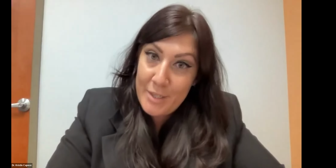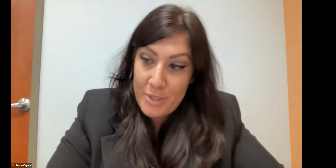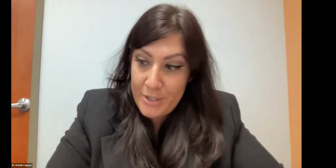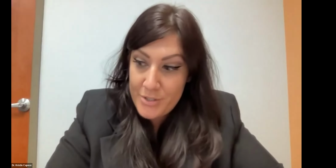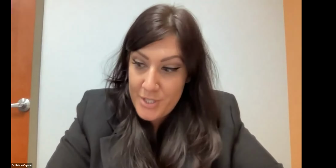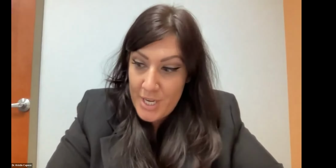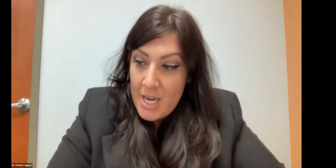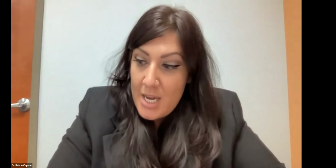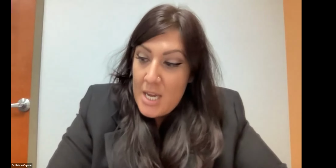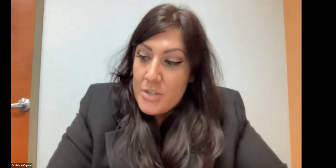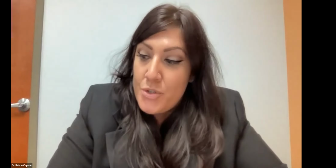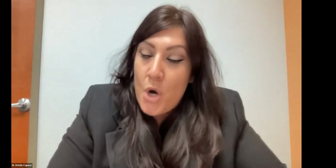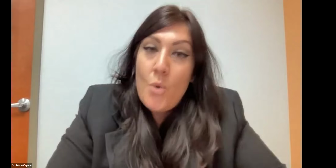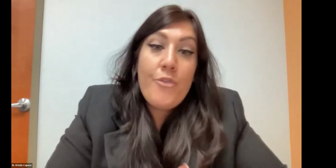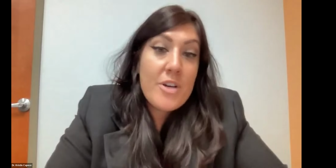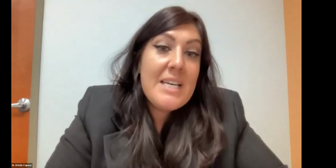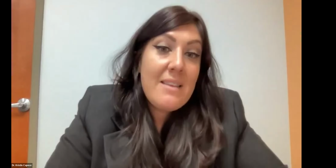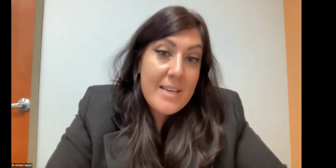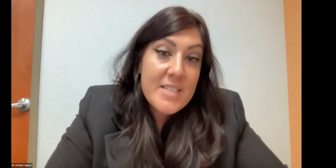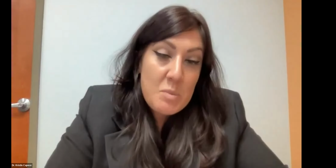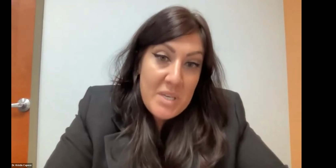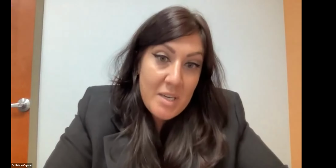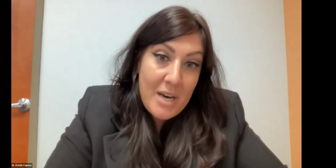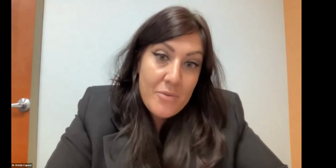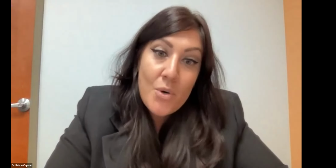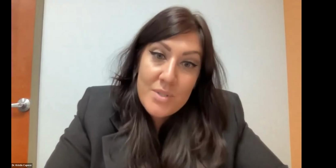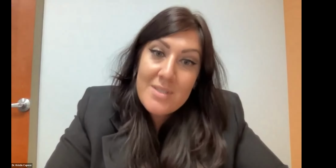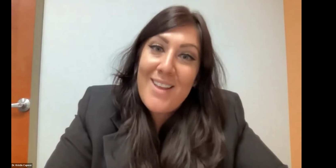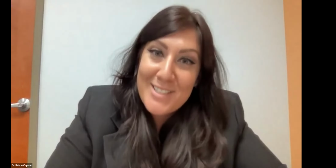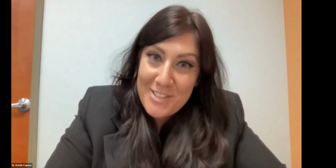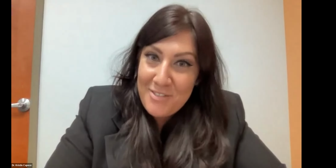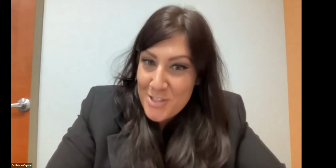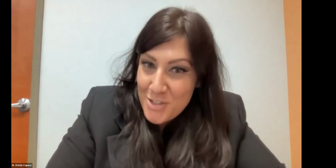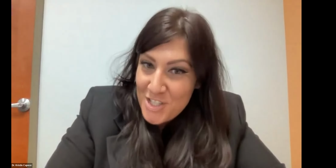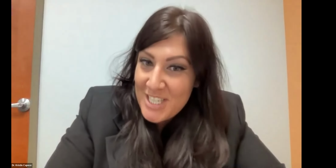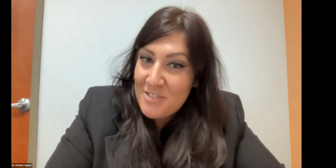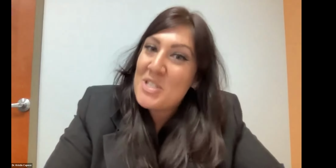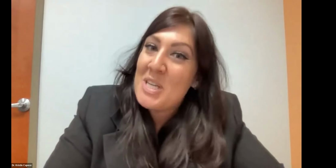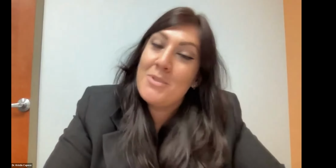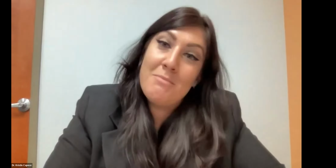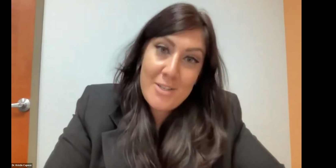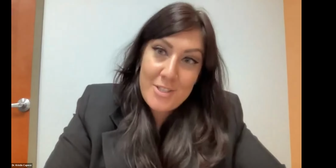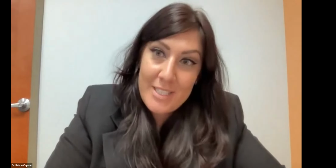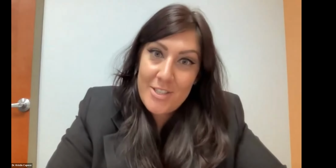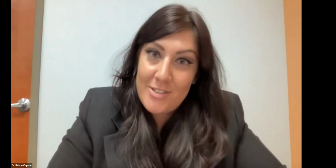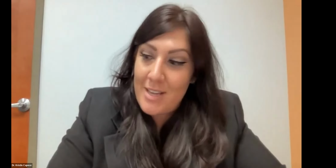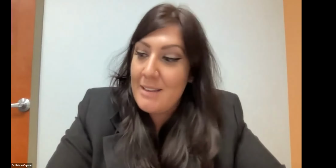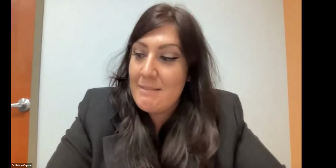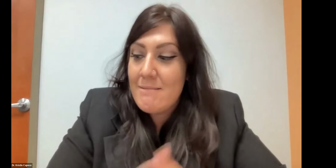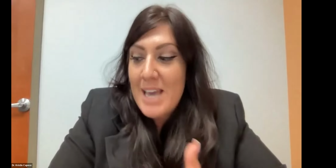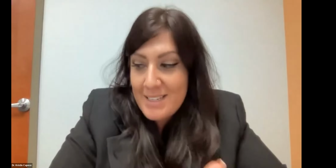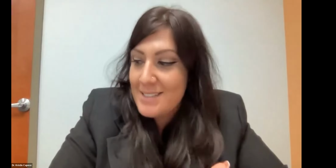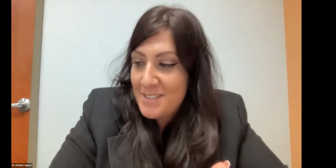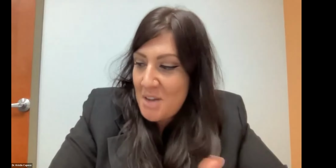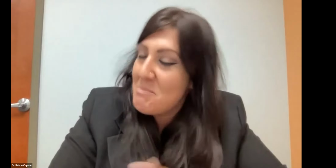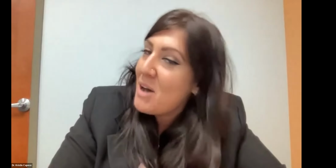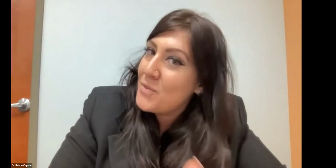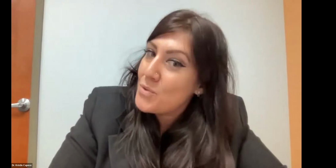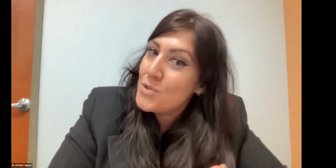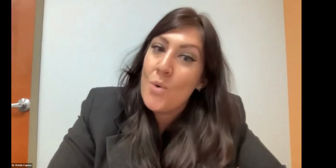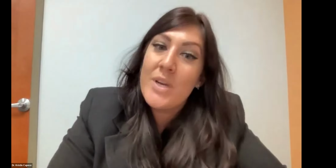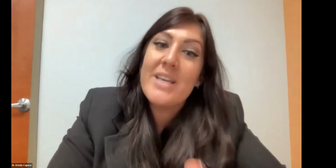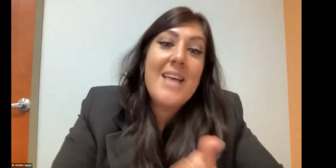aromatase inhibitors. So first, I'd like to speak about those selective estrogen receptor modulators, and that is